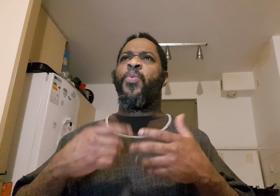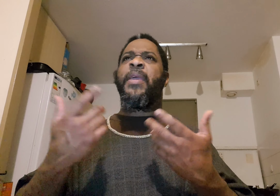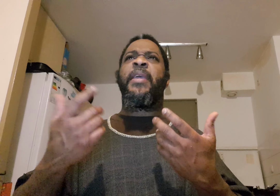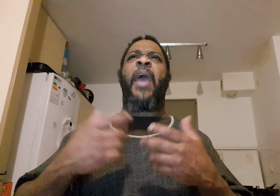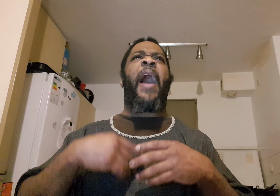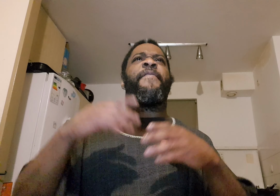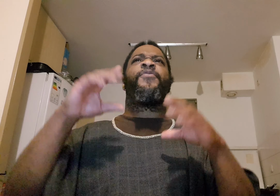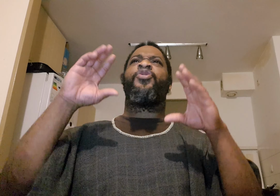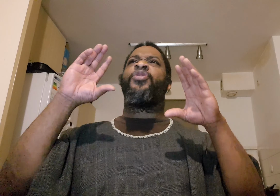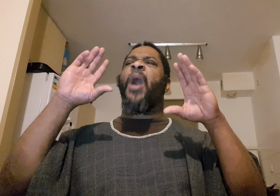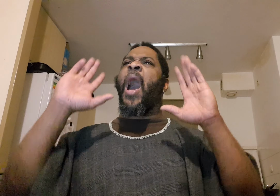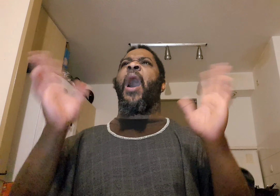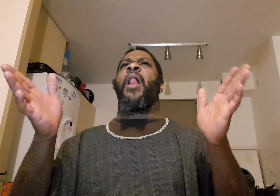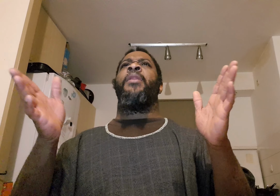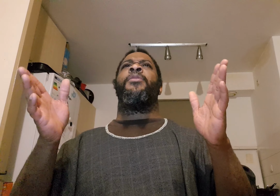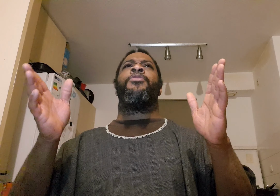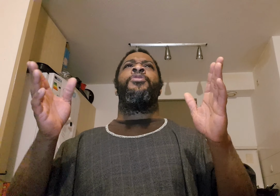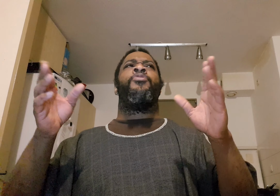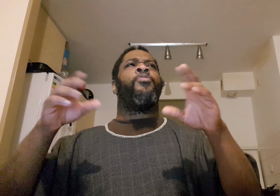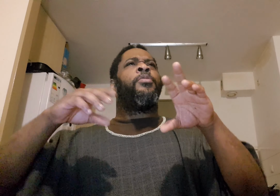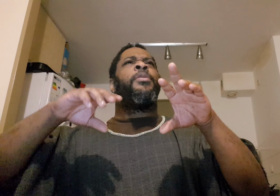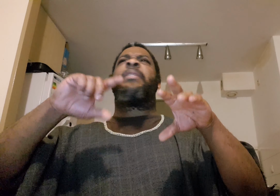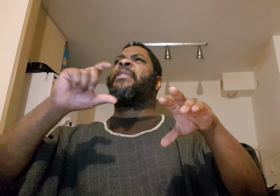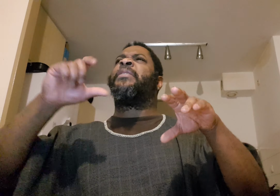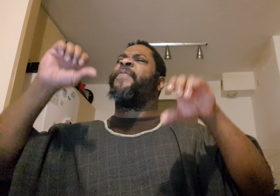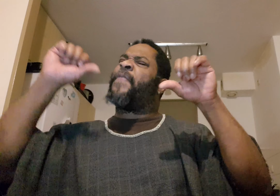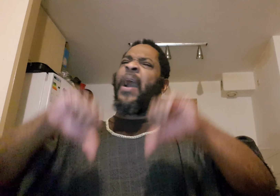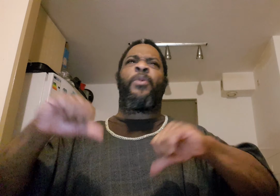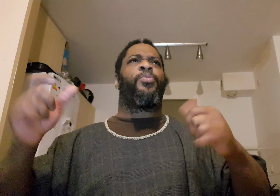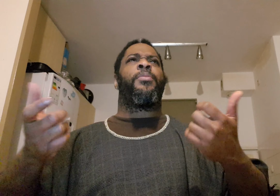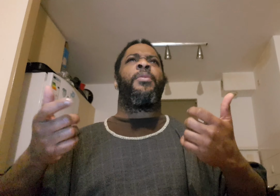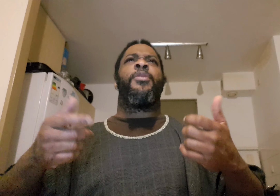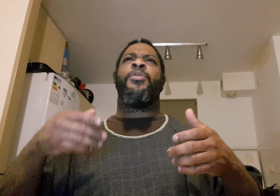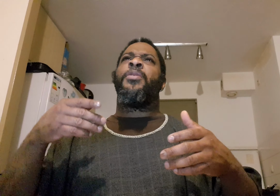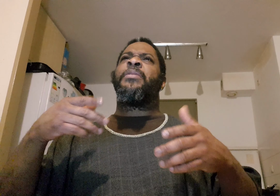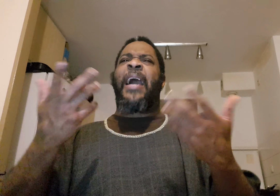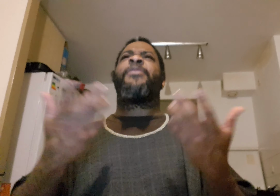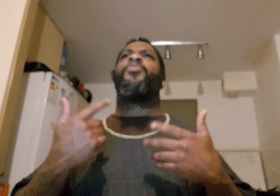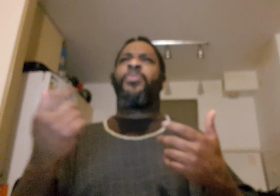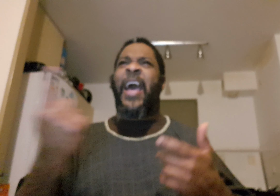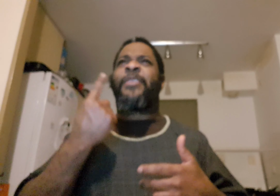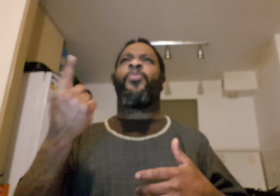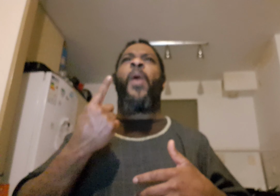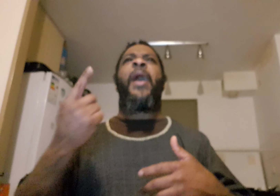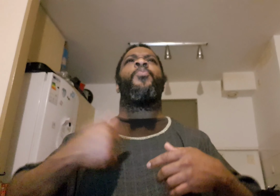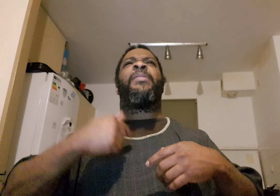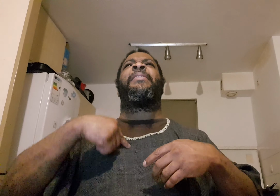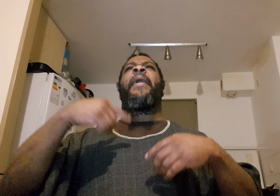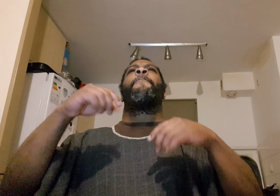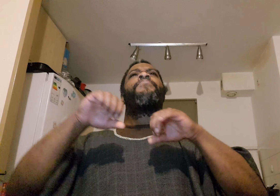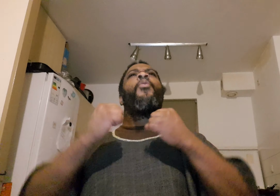we have all is found. That's why we send